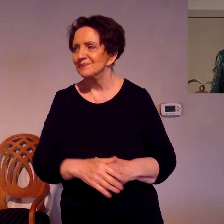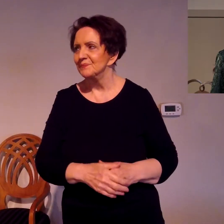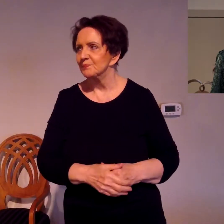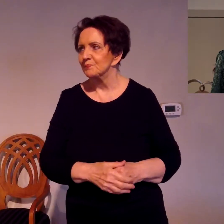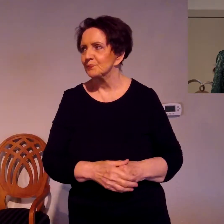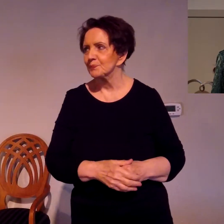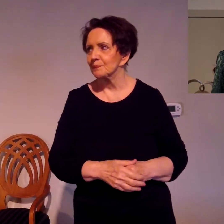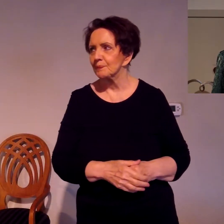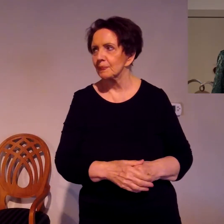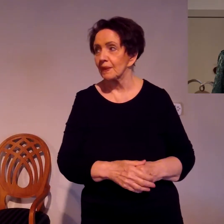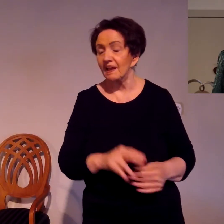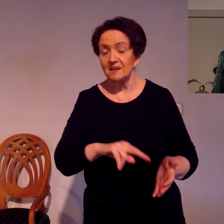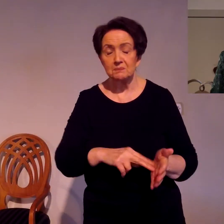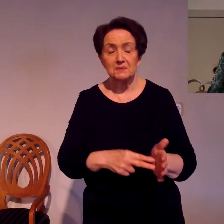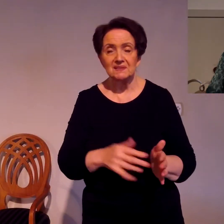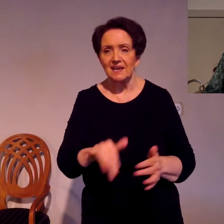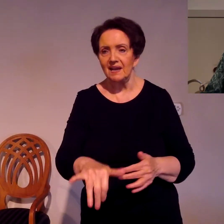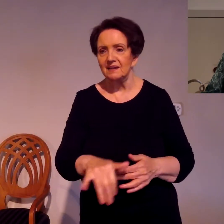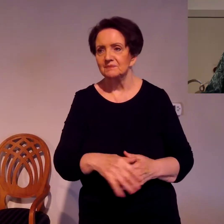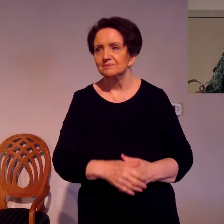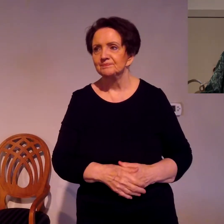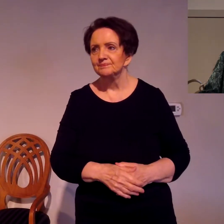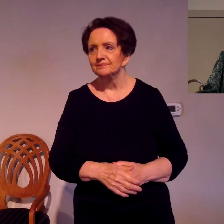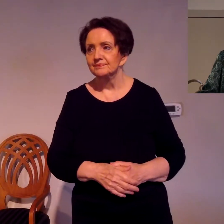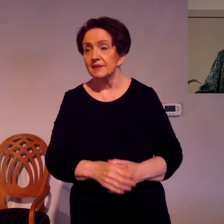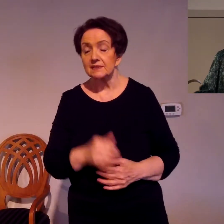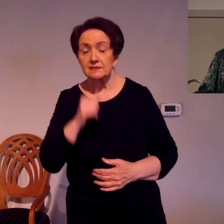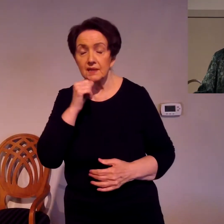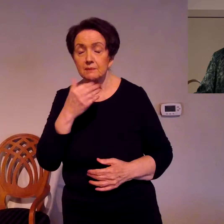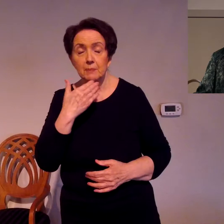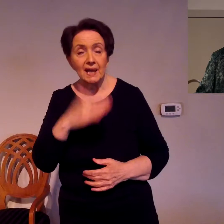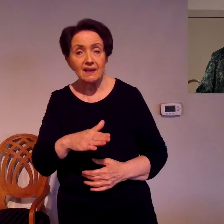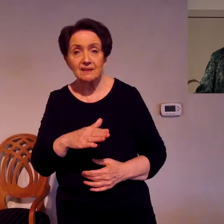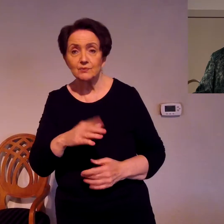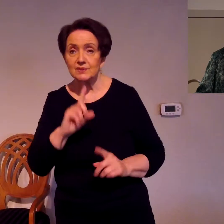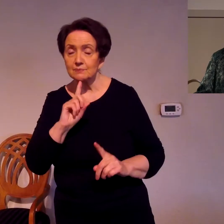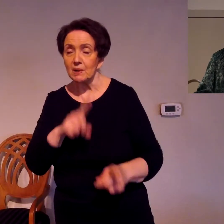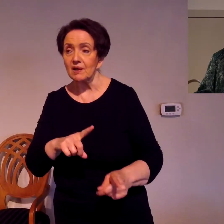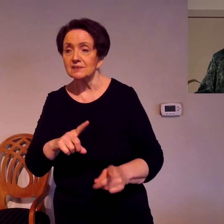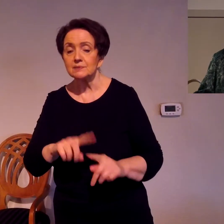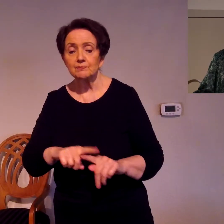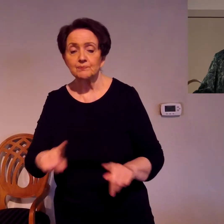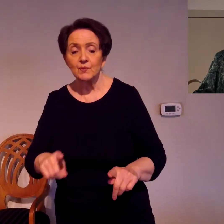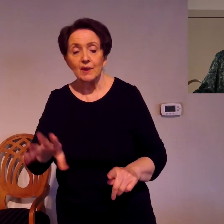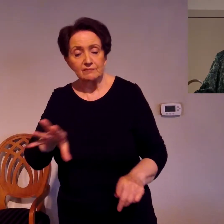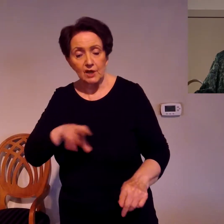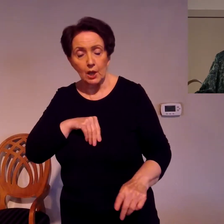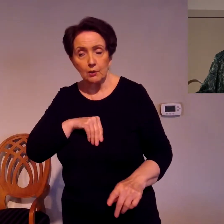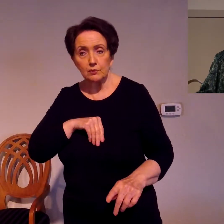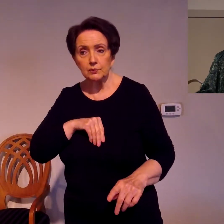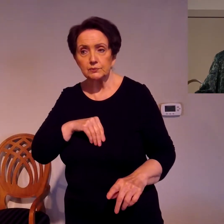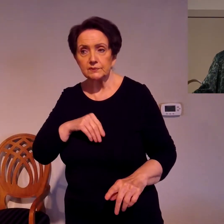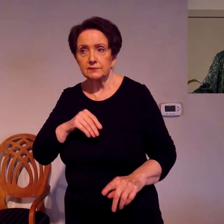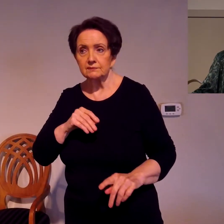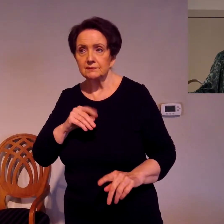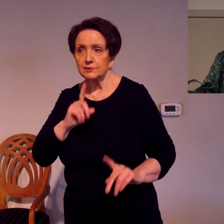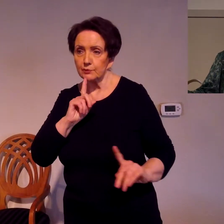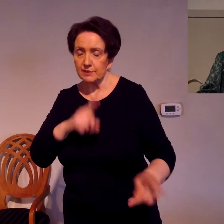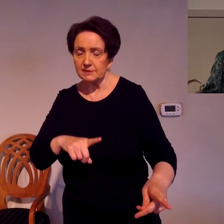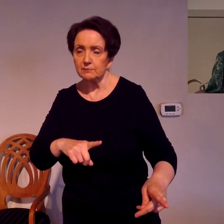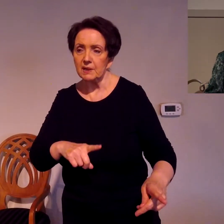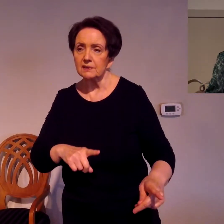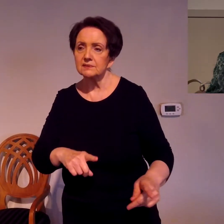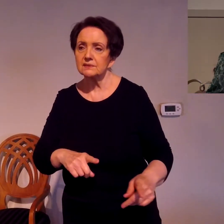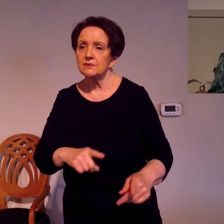didn't mean it that way. Which is not a bad thing to say, right? Because now we have to own up to the fact that we've run up the ladder of influence and we've added meaning and